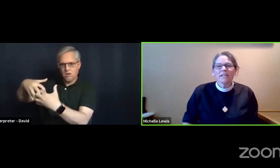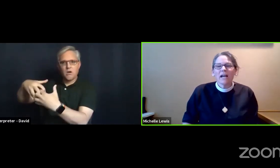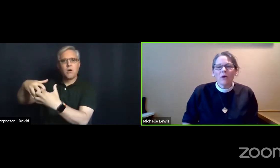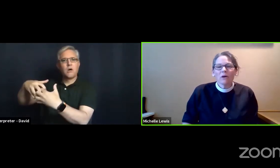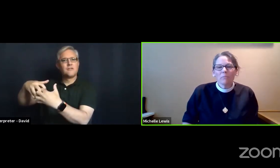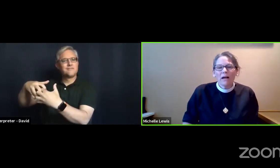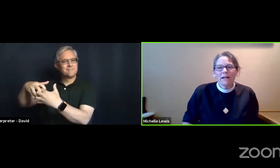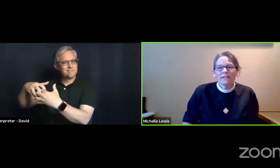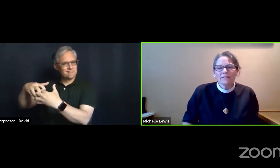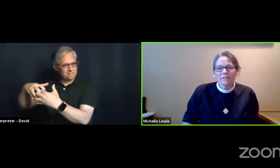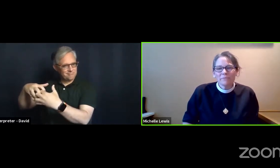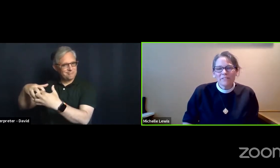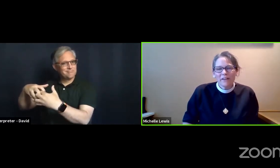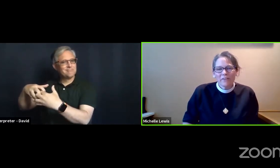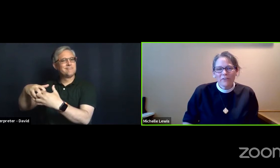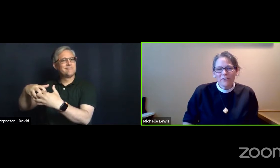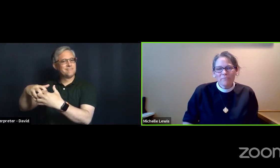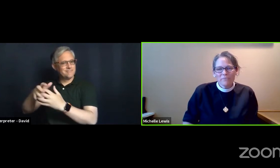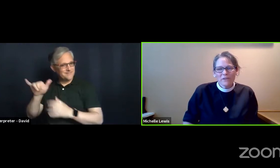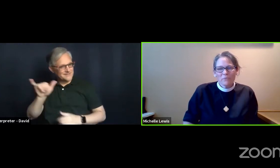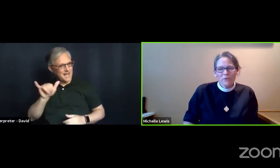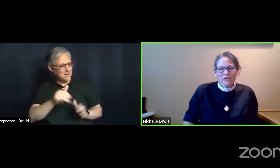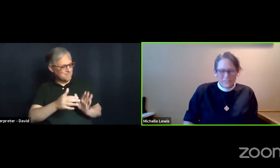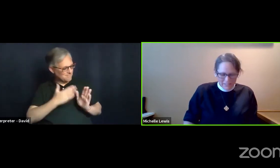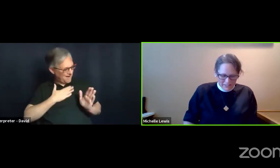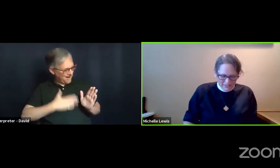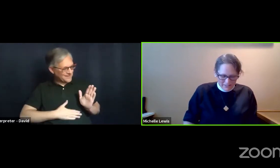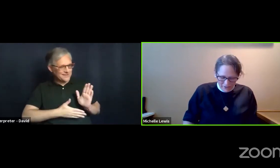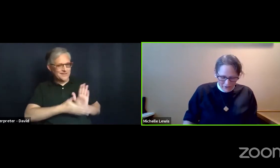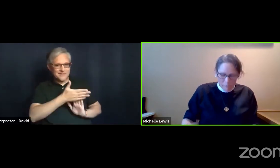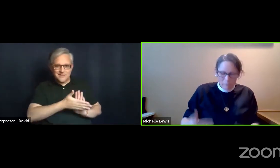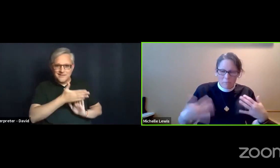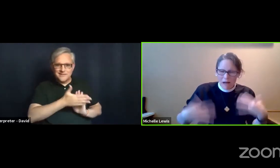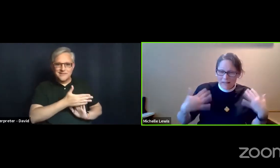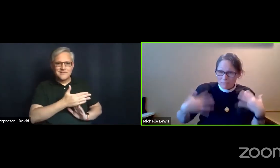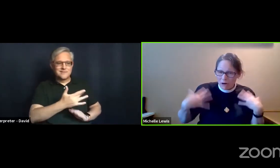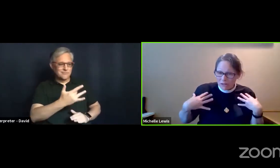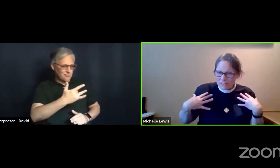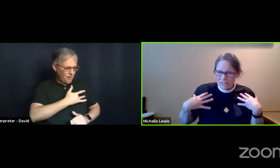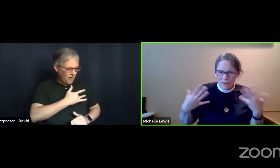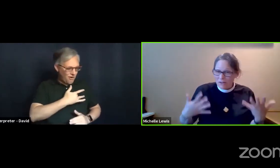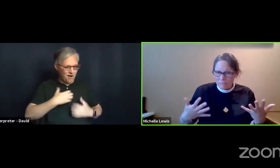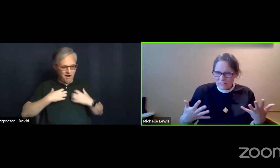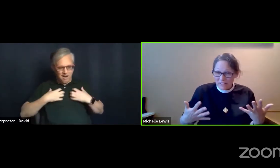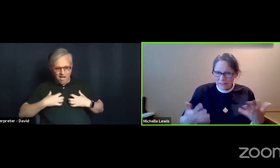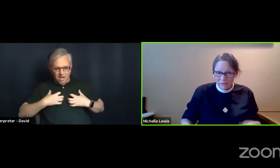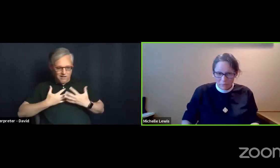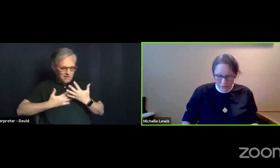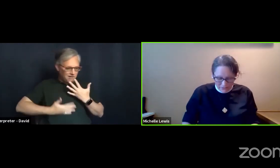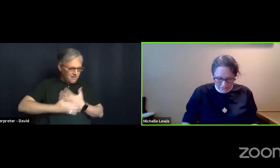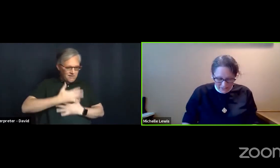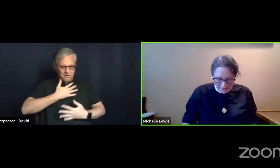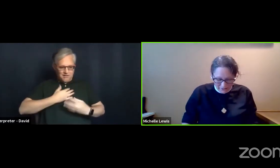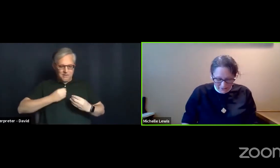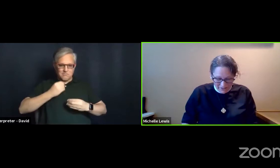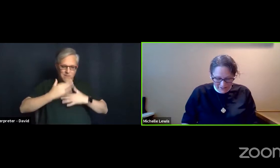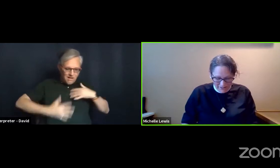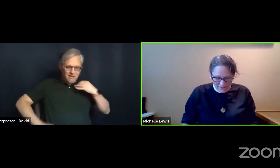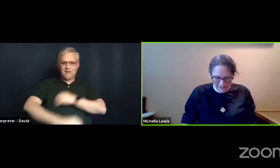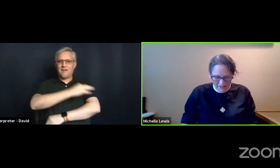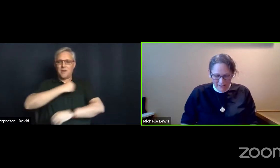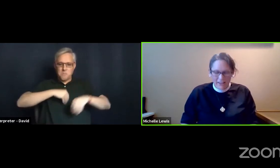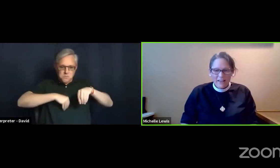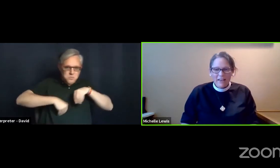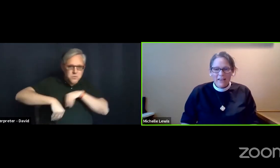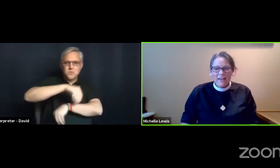just like how our bodies come together and work together, or the body parts all come together and work together,